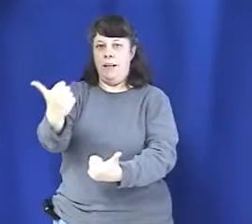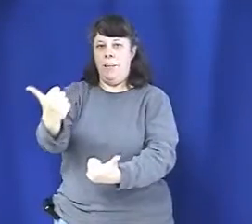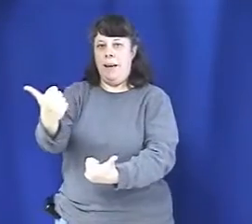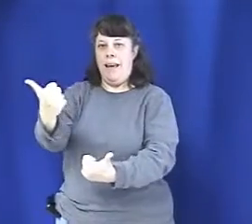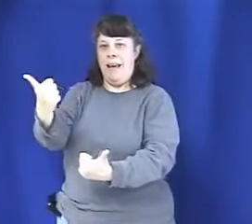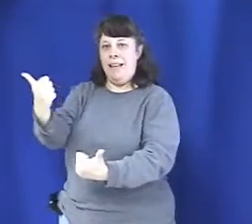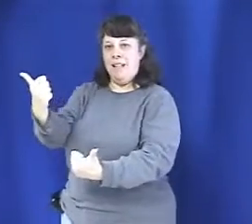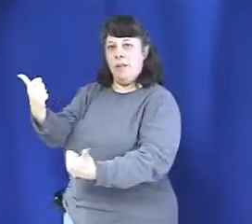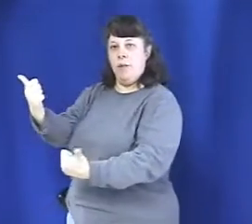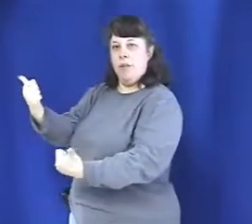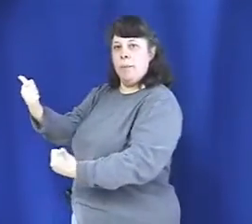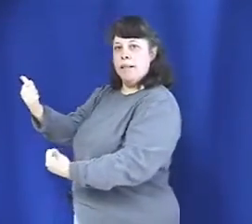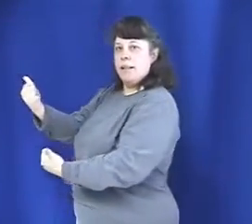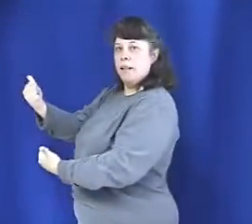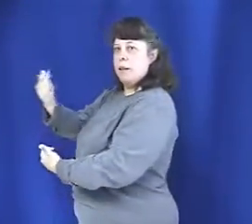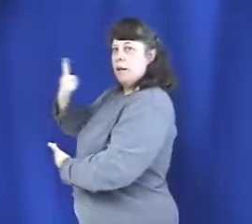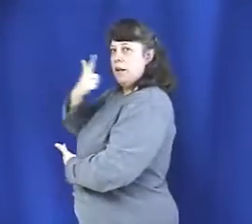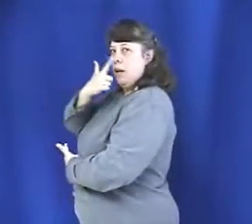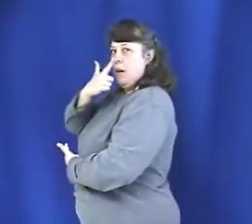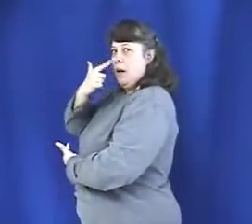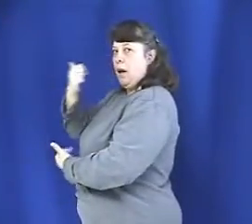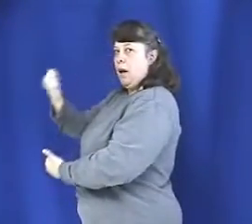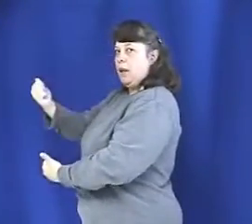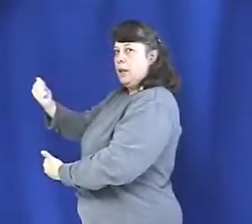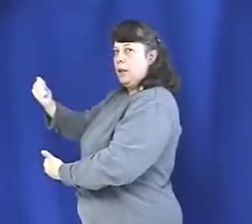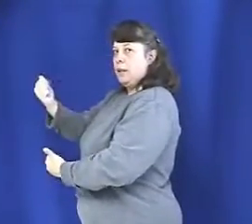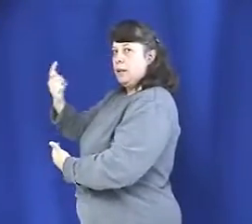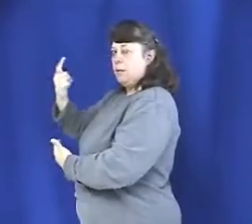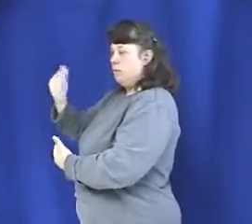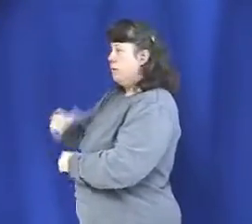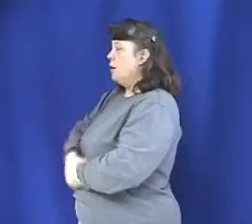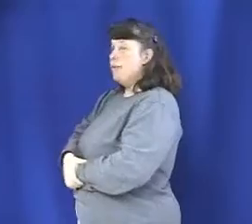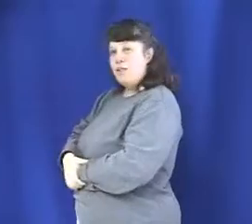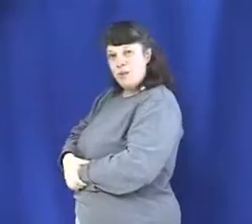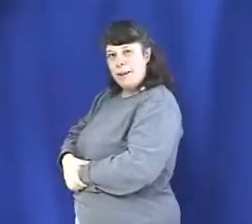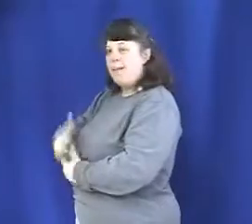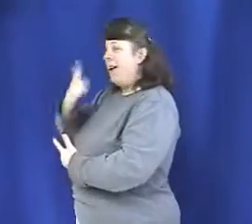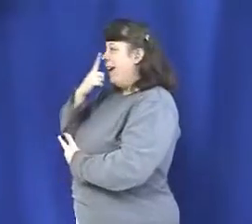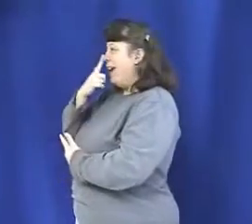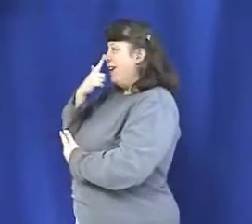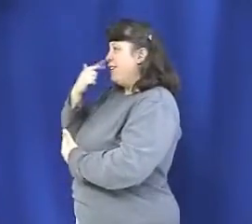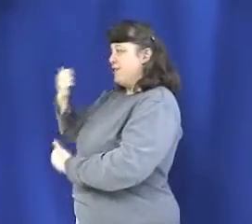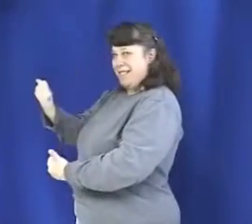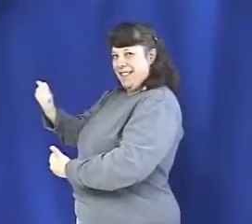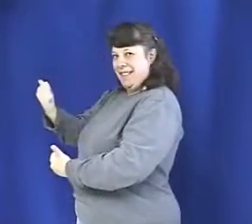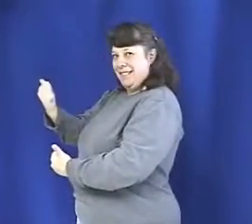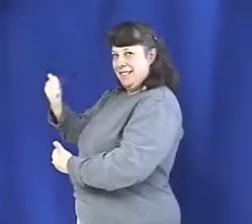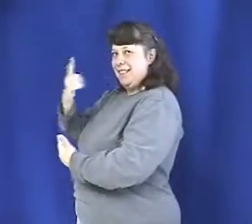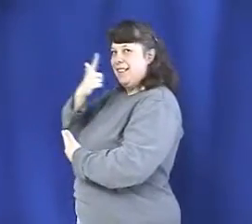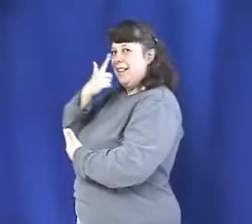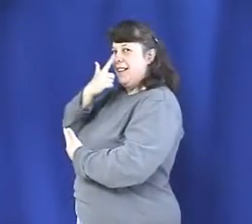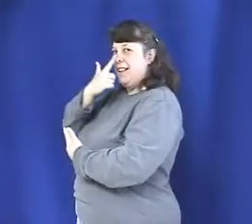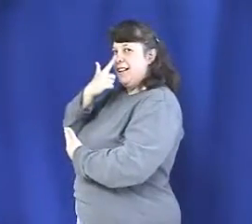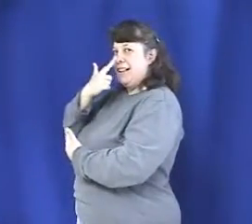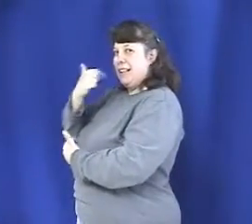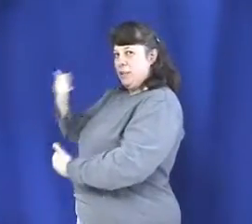become A's with a thumb extended. Ugly. Excuse me. Interesting.